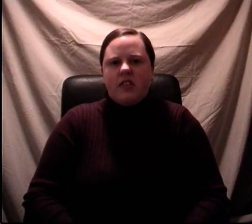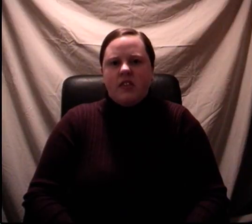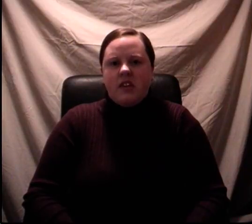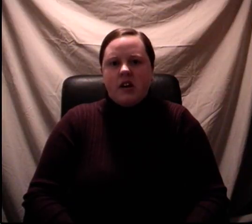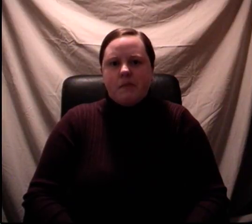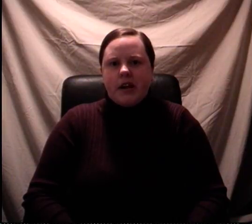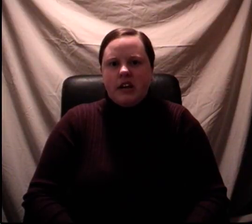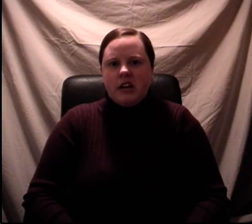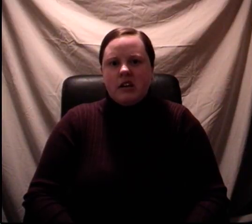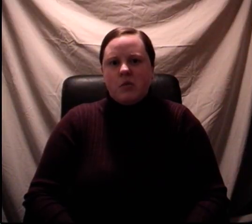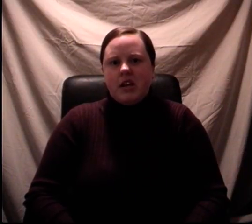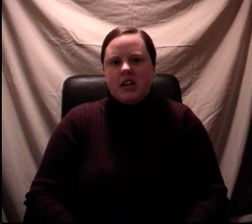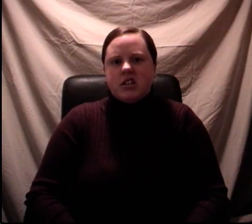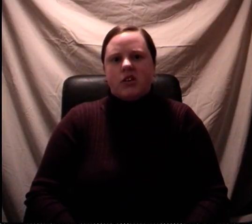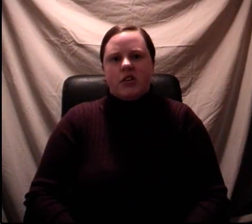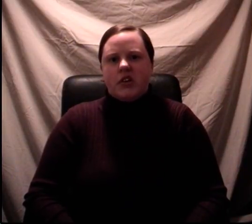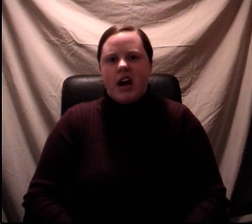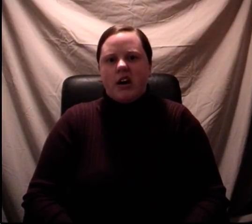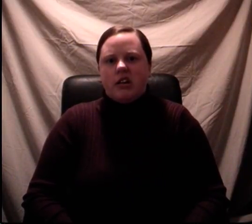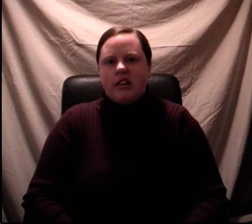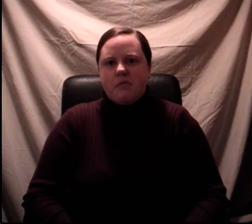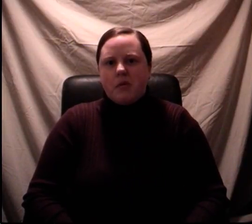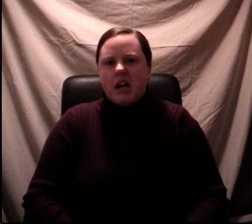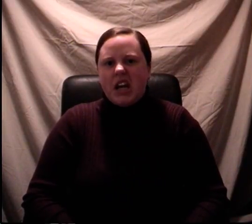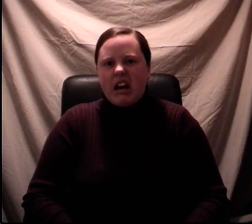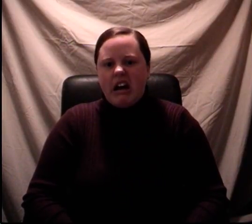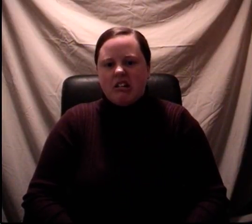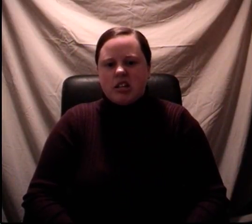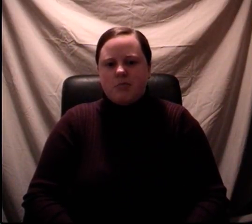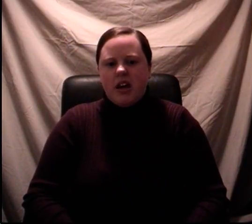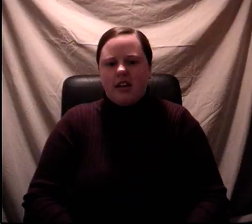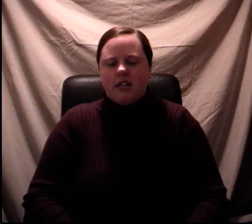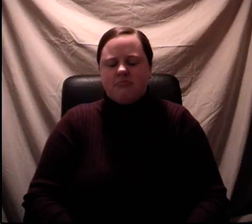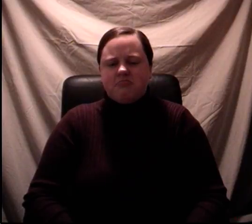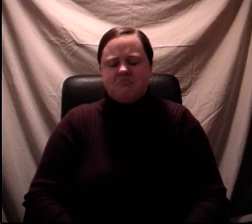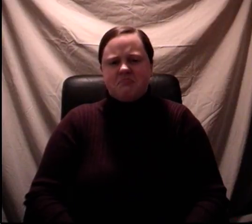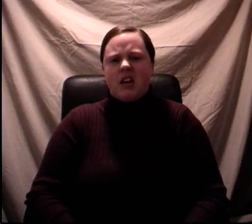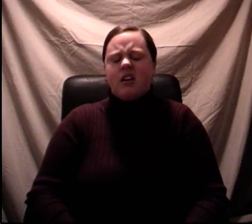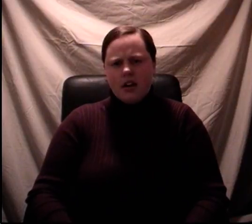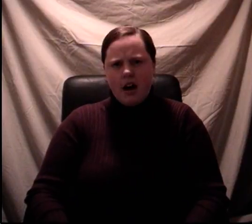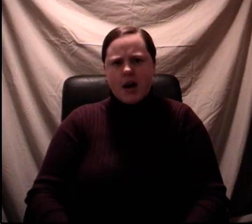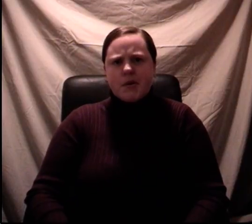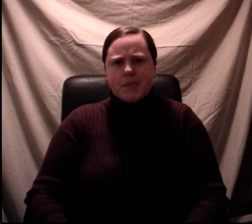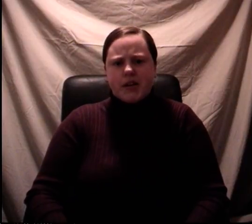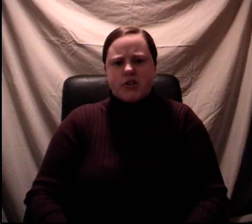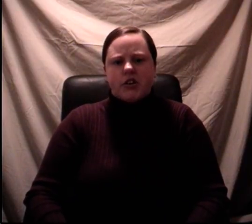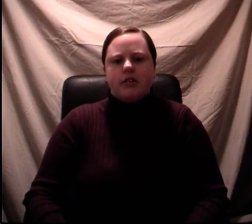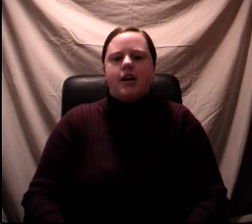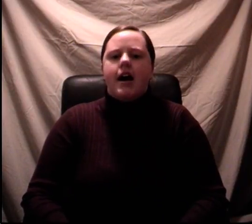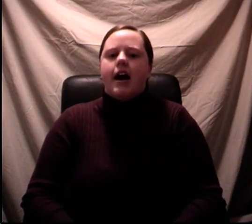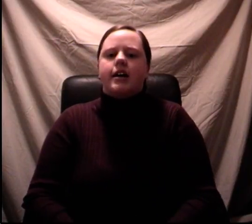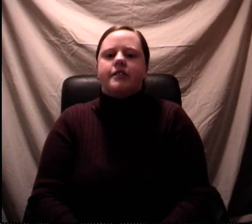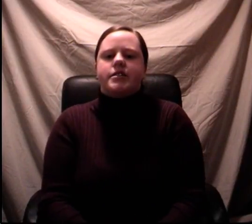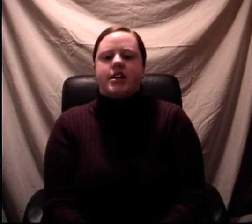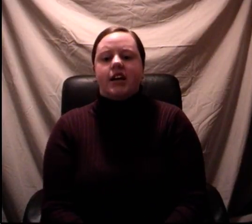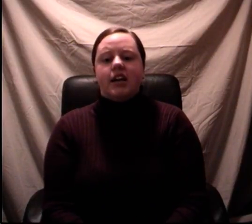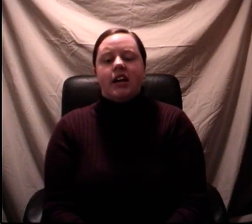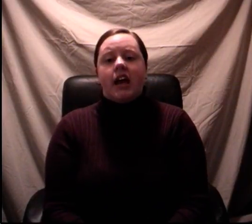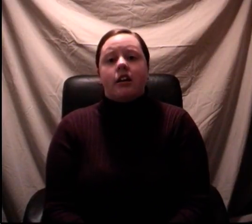In their opinion, we need to learn how to lip read and how to speak. I'm a preacher, and I've studied and